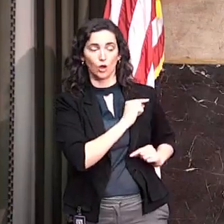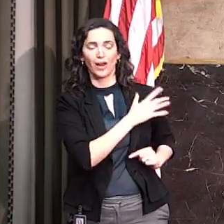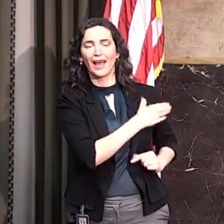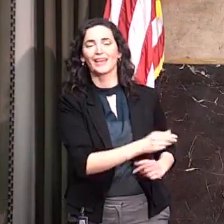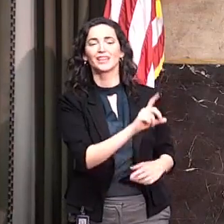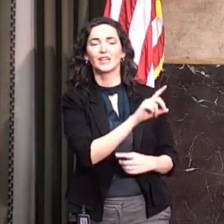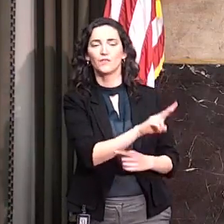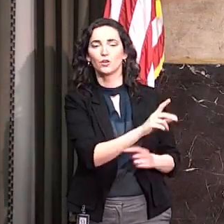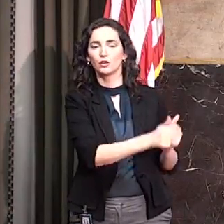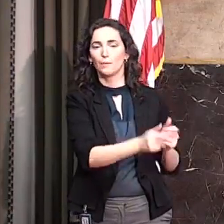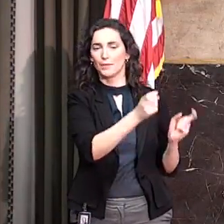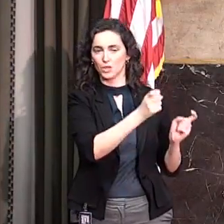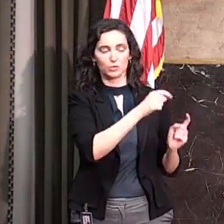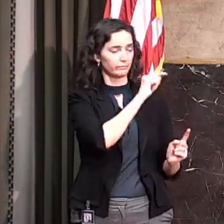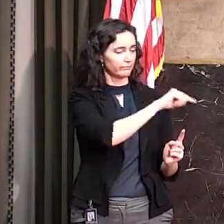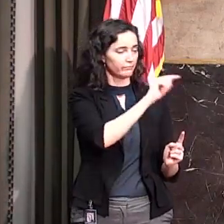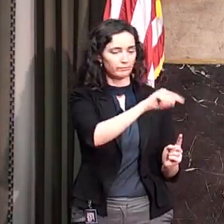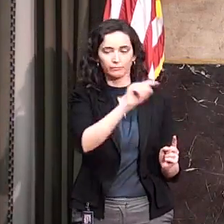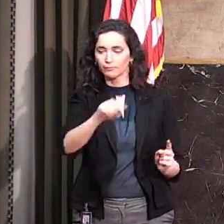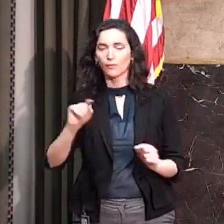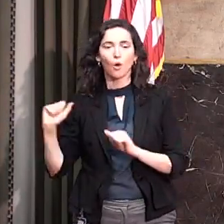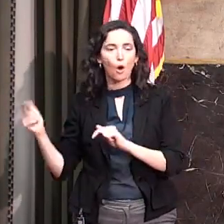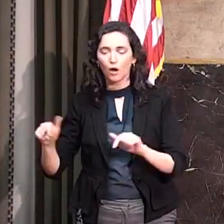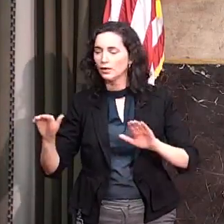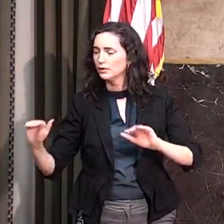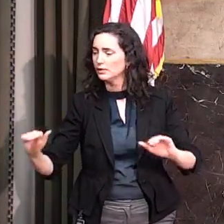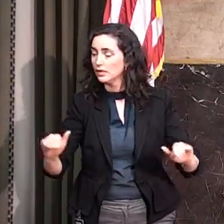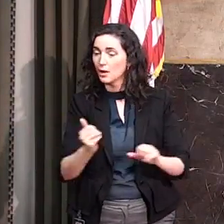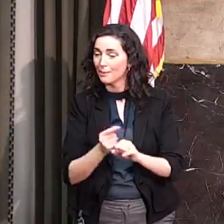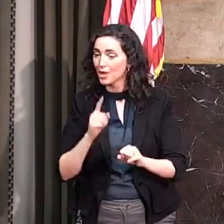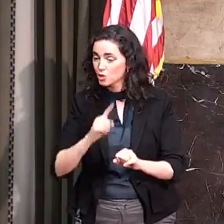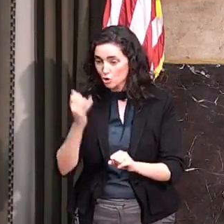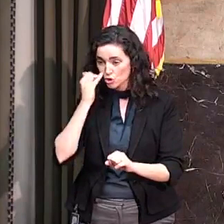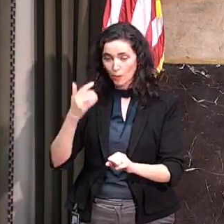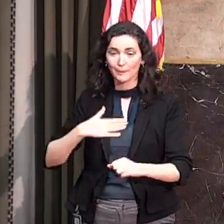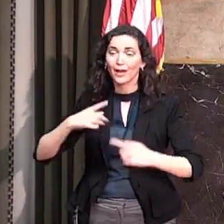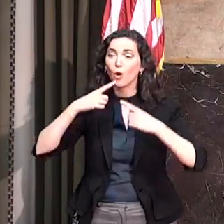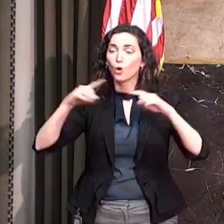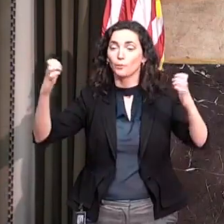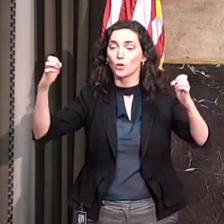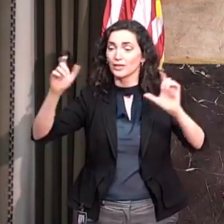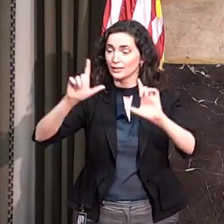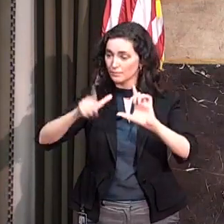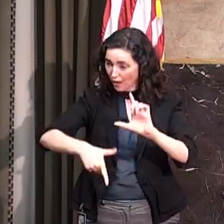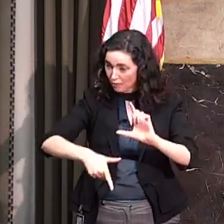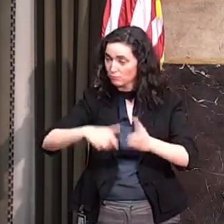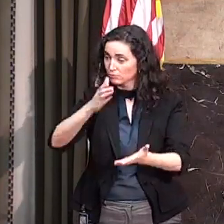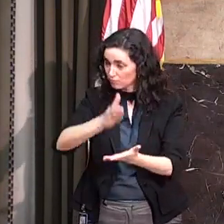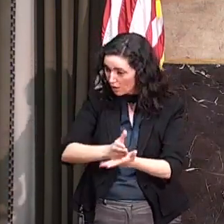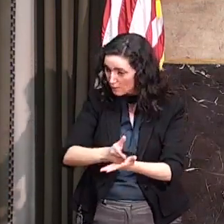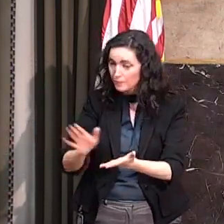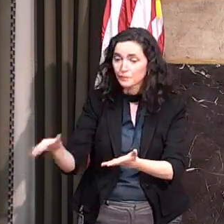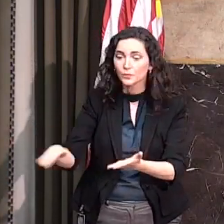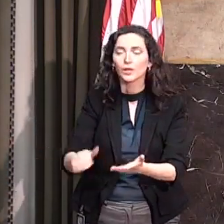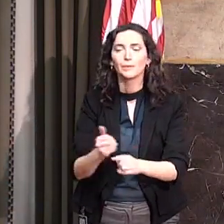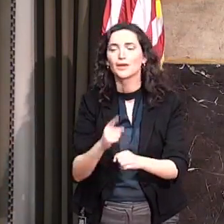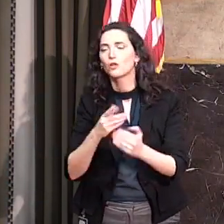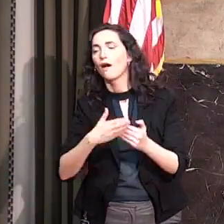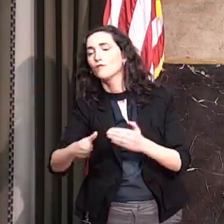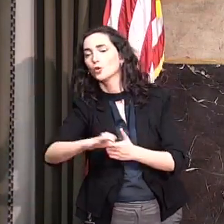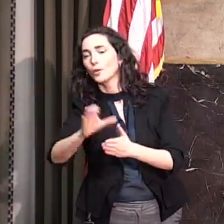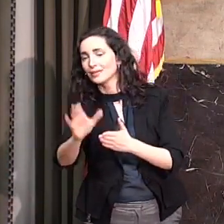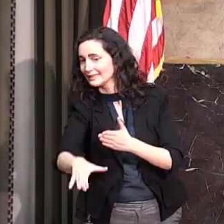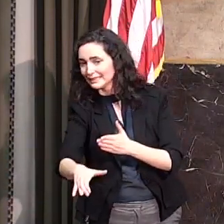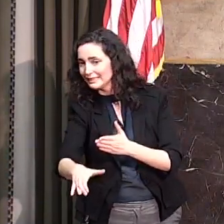that there aren't any significant adverse consequences to doing so. You know, so for example, today we have right at 1,000